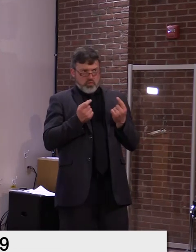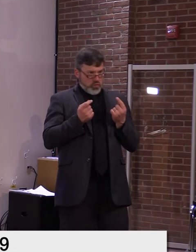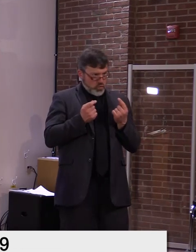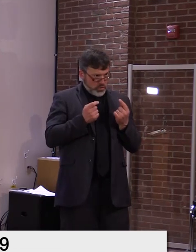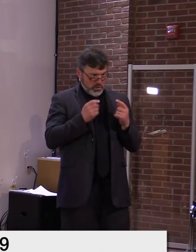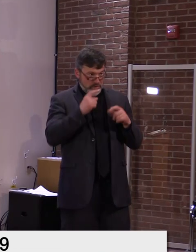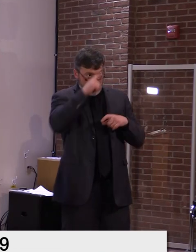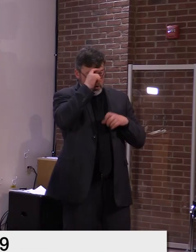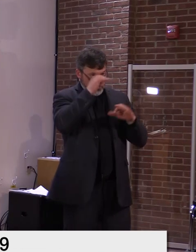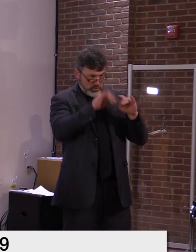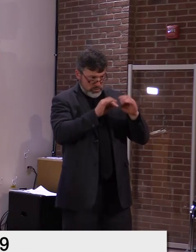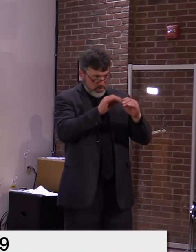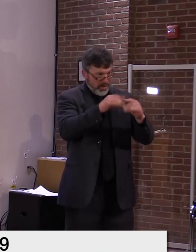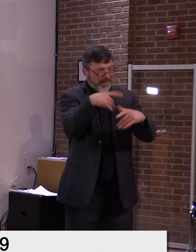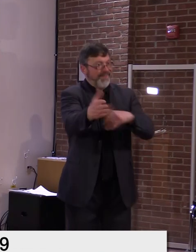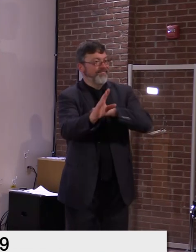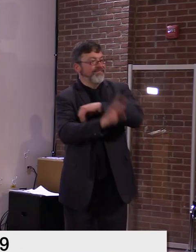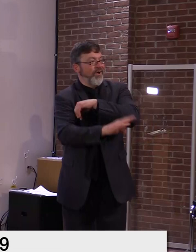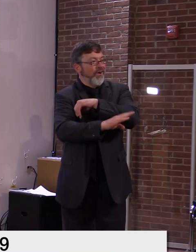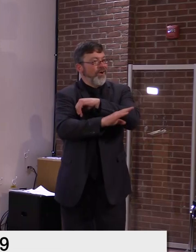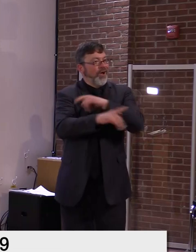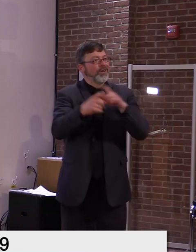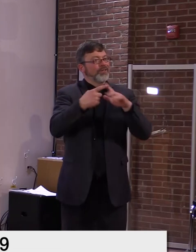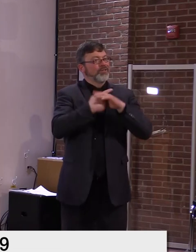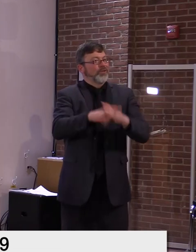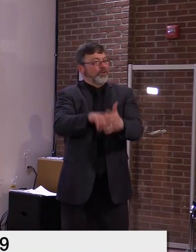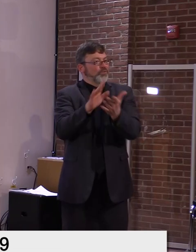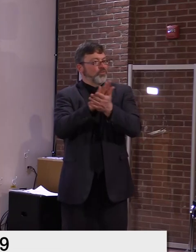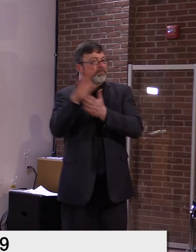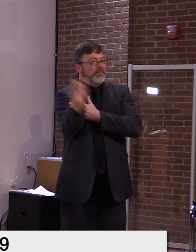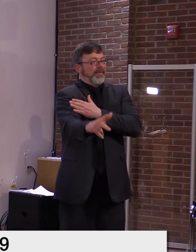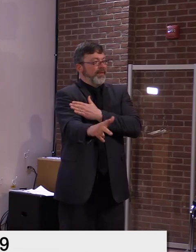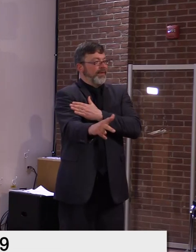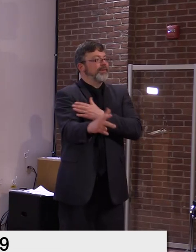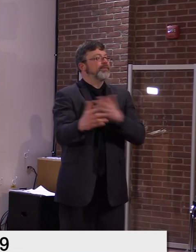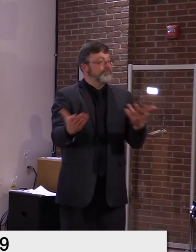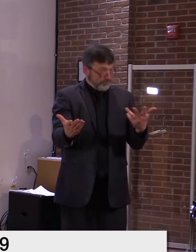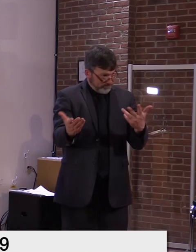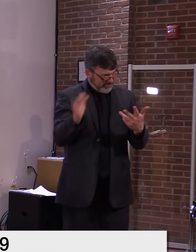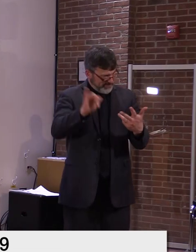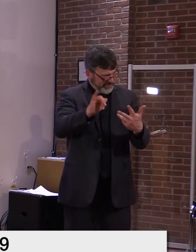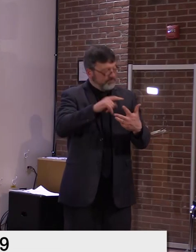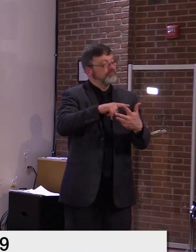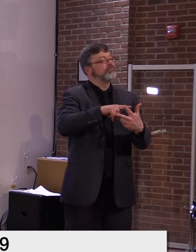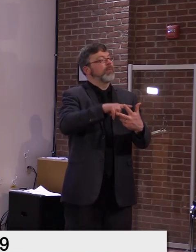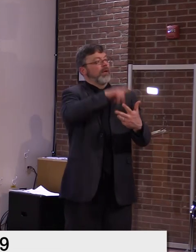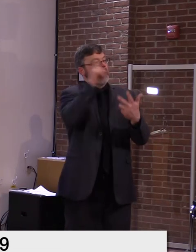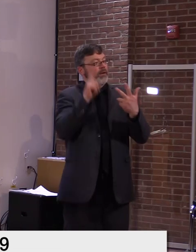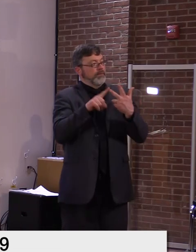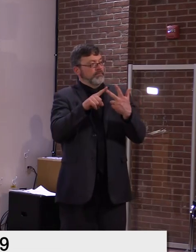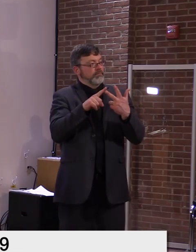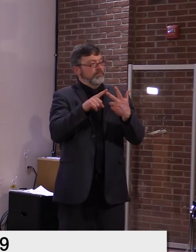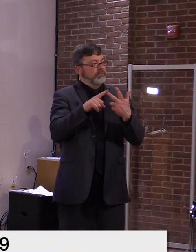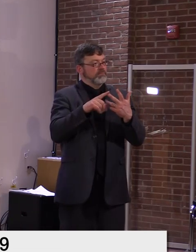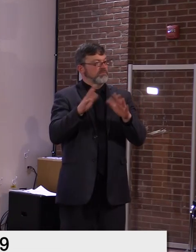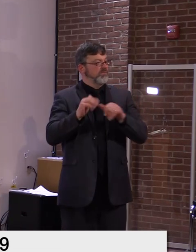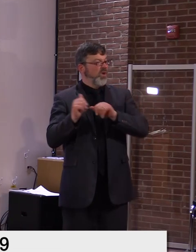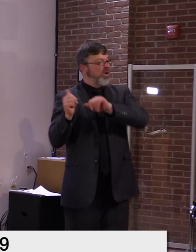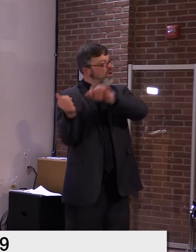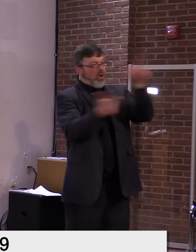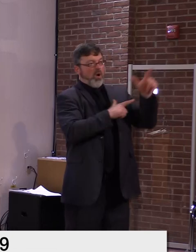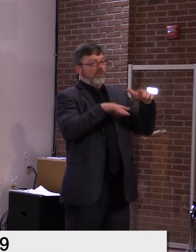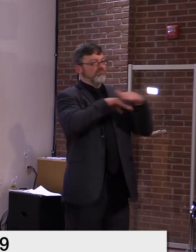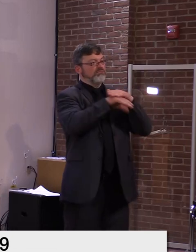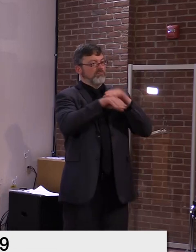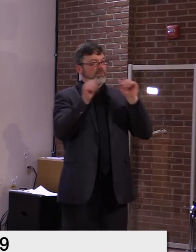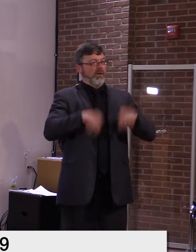for their kids. And then finally, it's accessible. And so we really mean it when we say we're trying to reach all corners